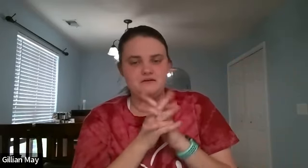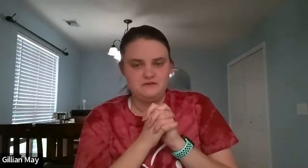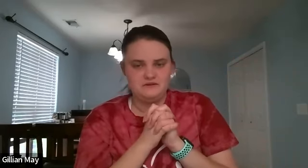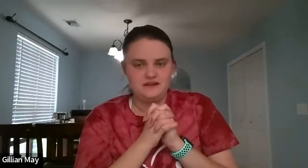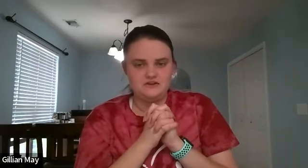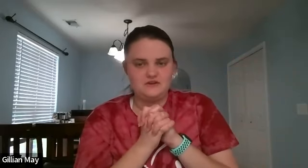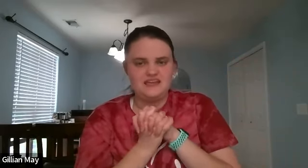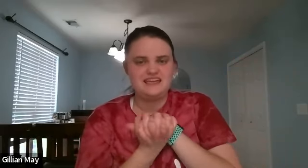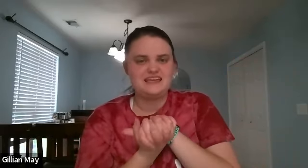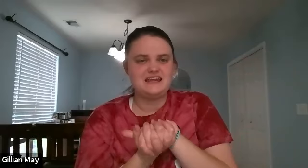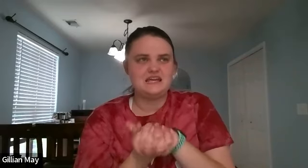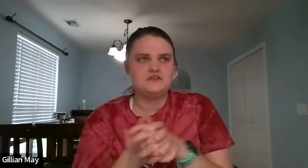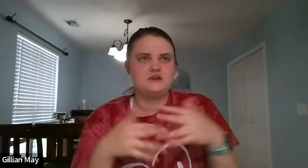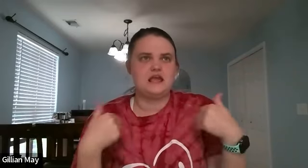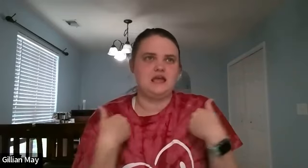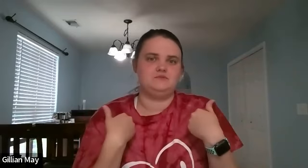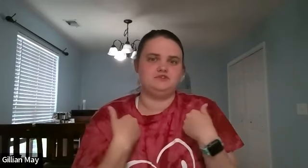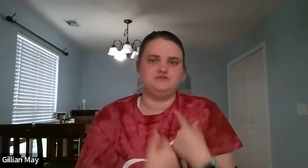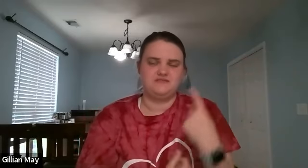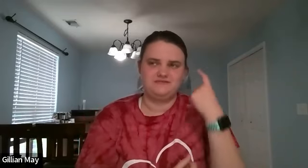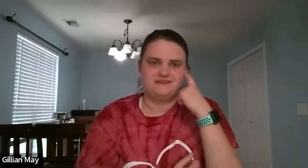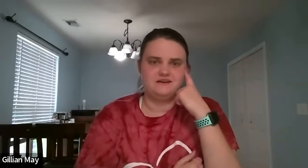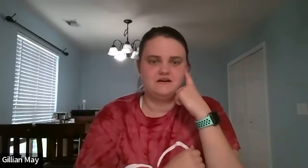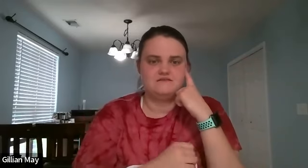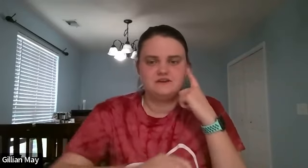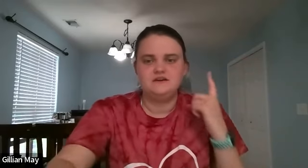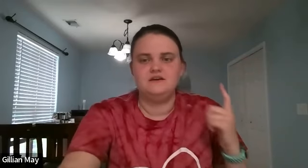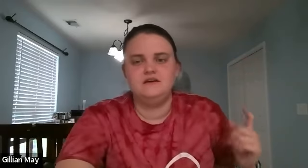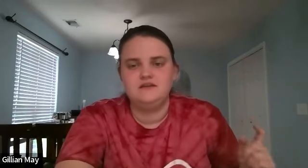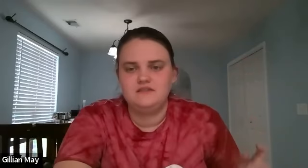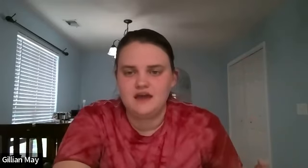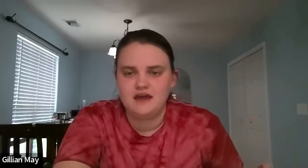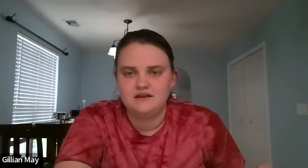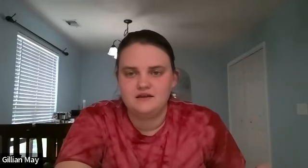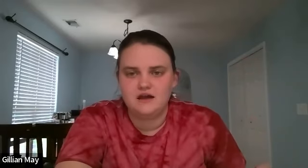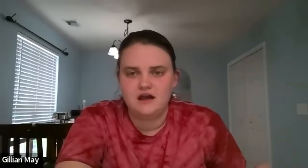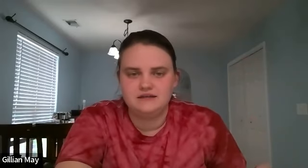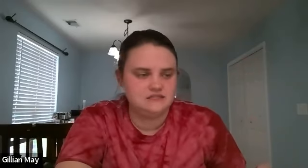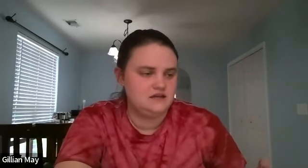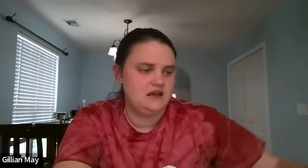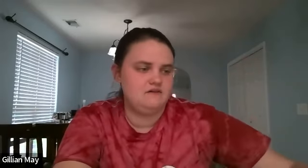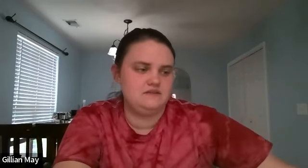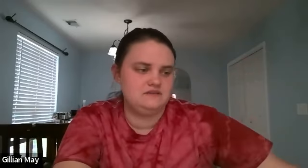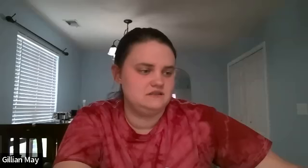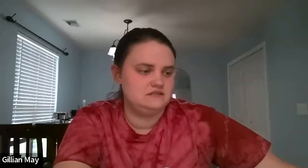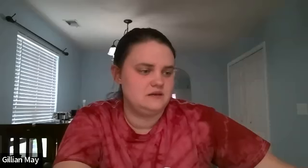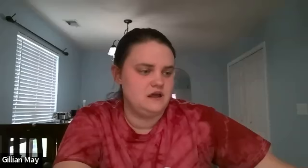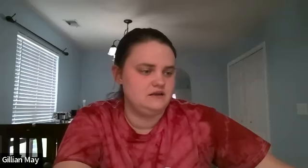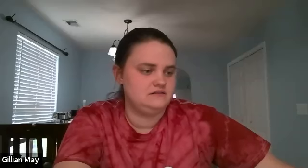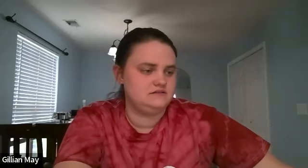All right, are there any other animals you can think of that I did not have on this list? I'm going